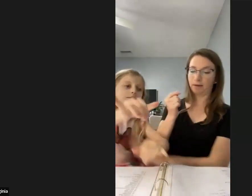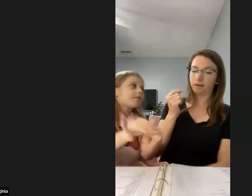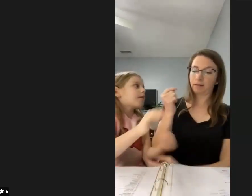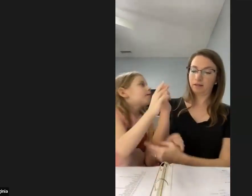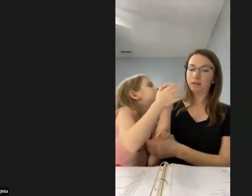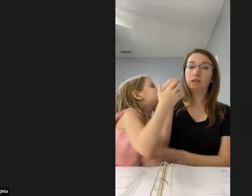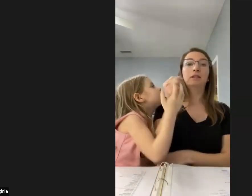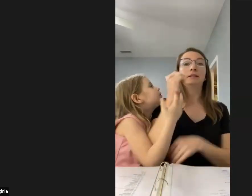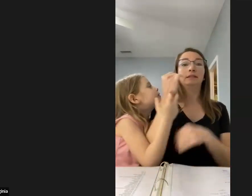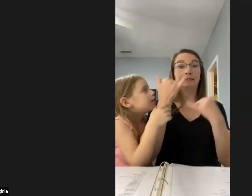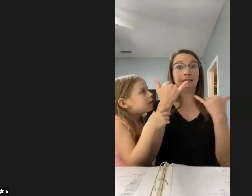Mommy,